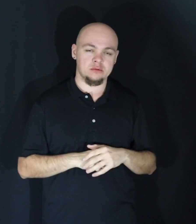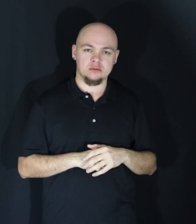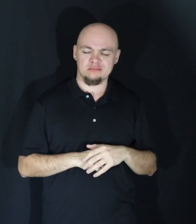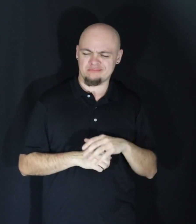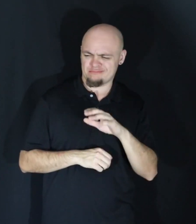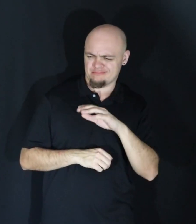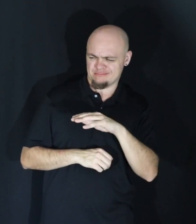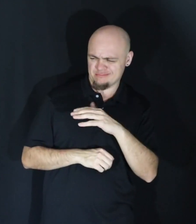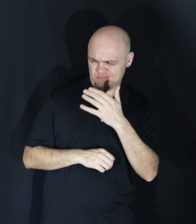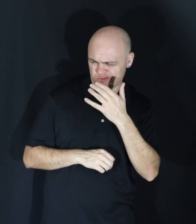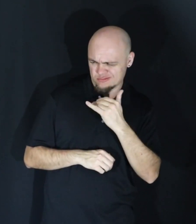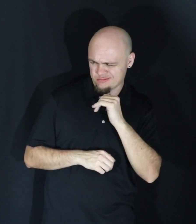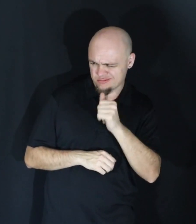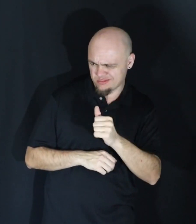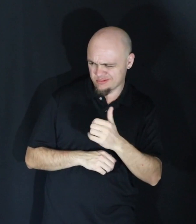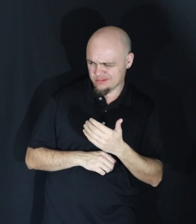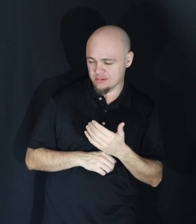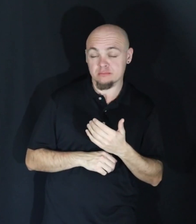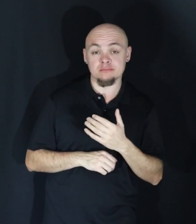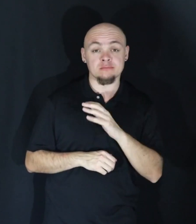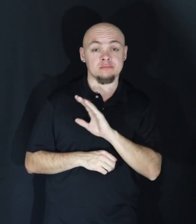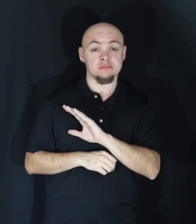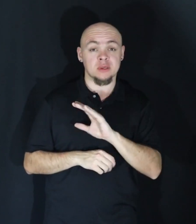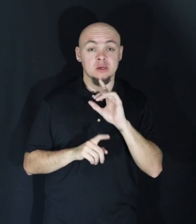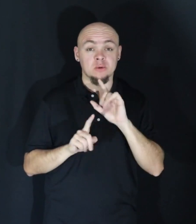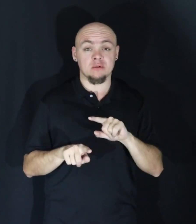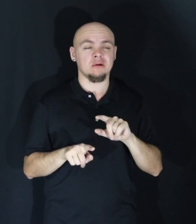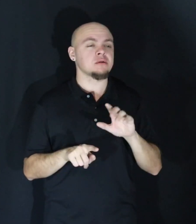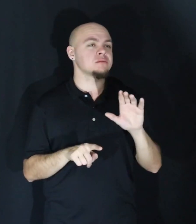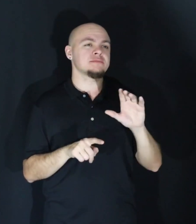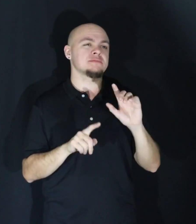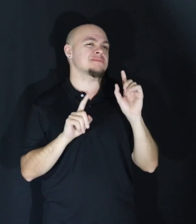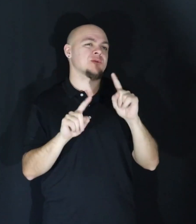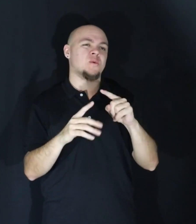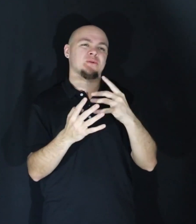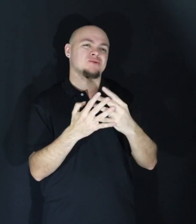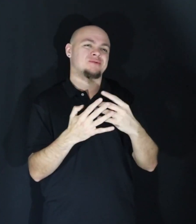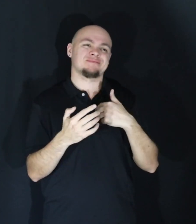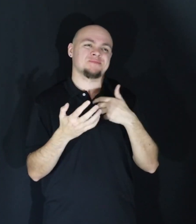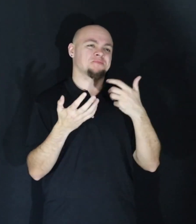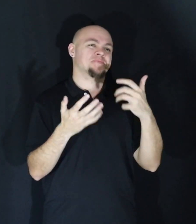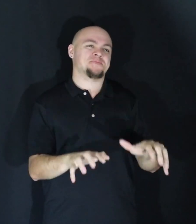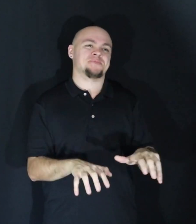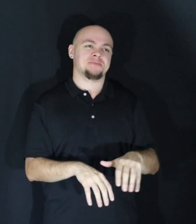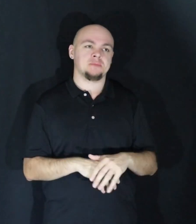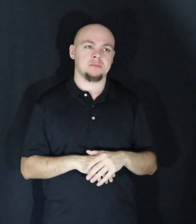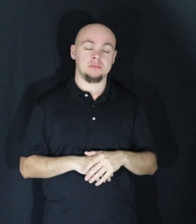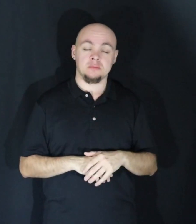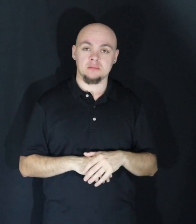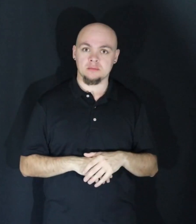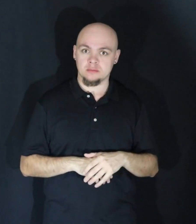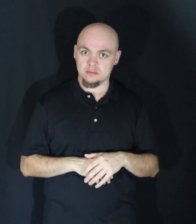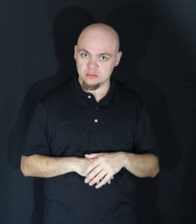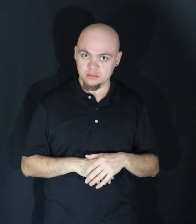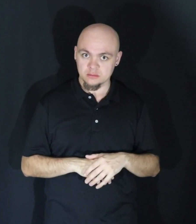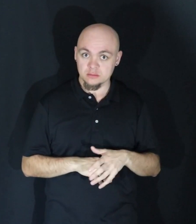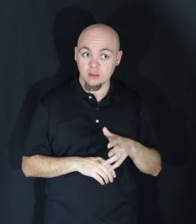"Why not?" He responded, "Because I don't want to go to jail." Hearing those words